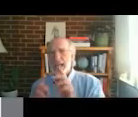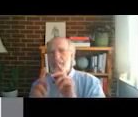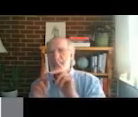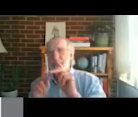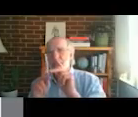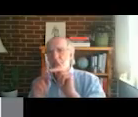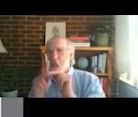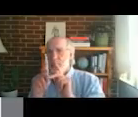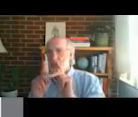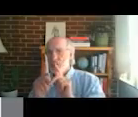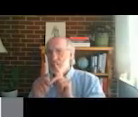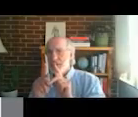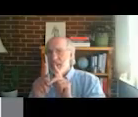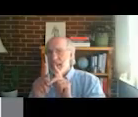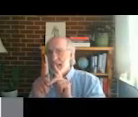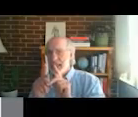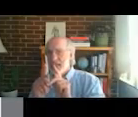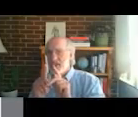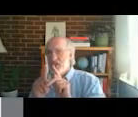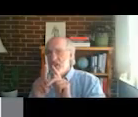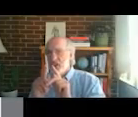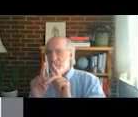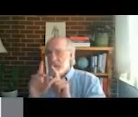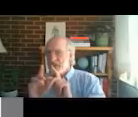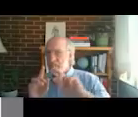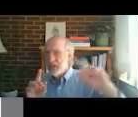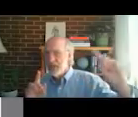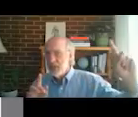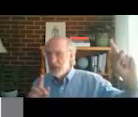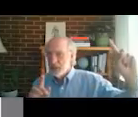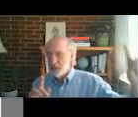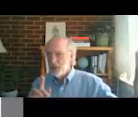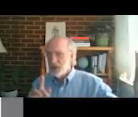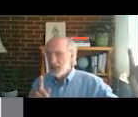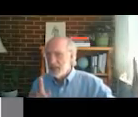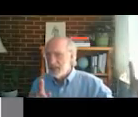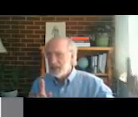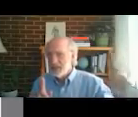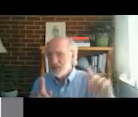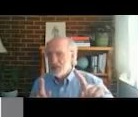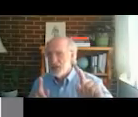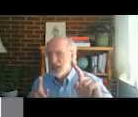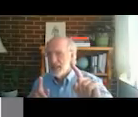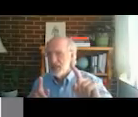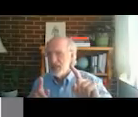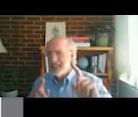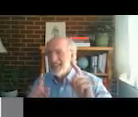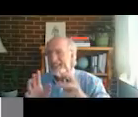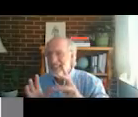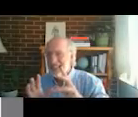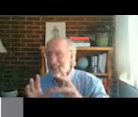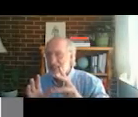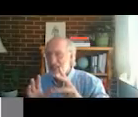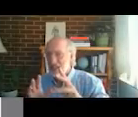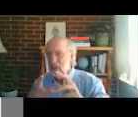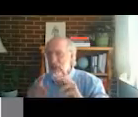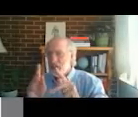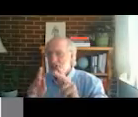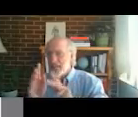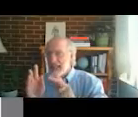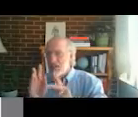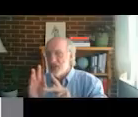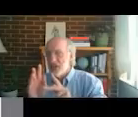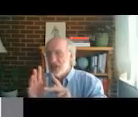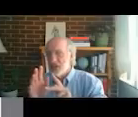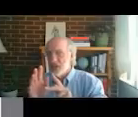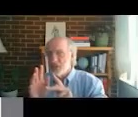you're having the motion of the hands be something the person listening to the child sees. And because